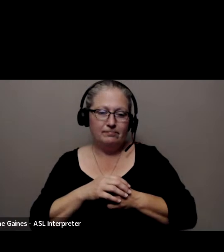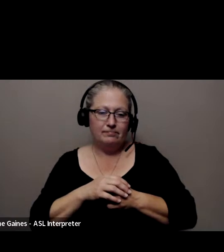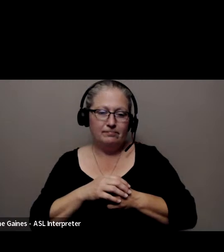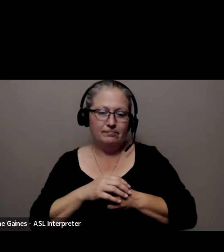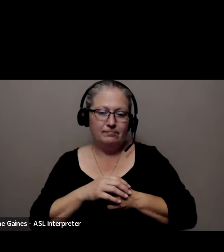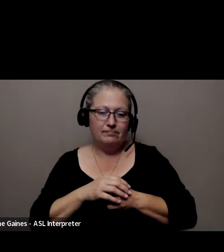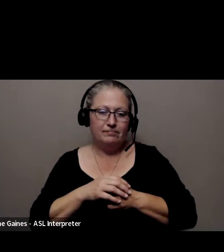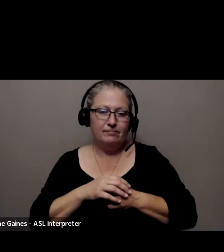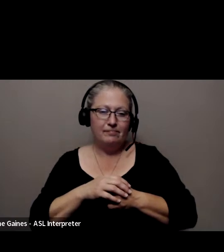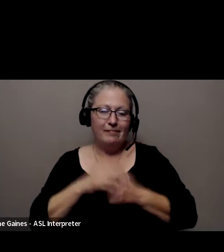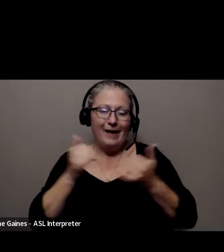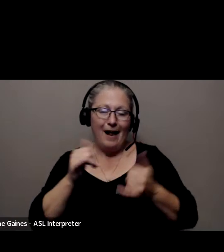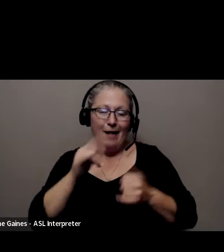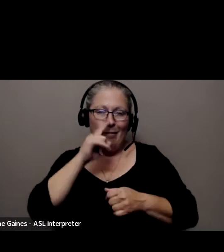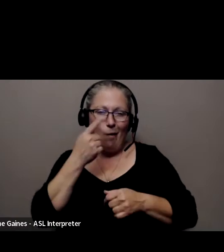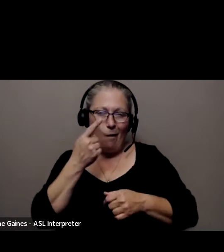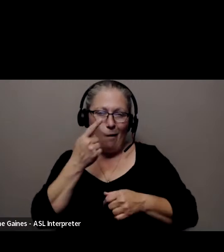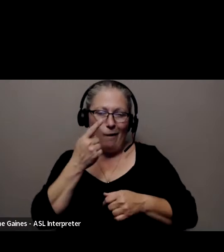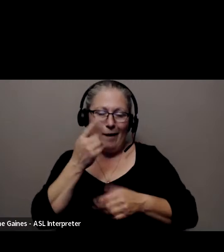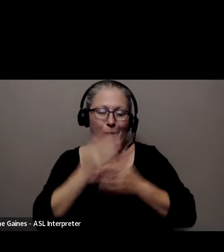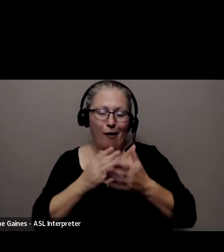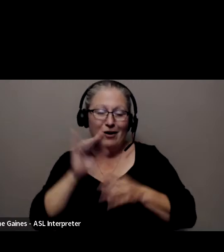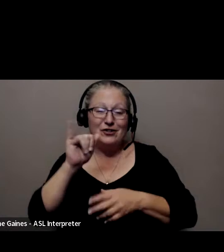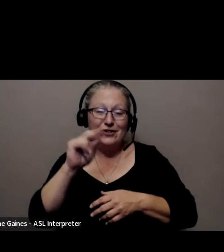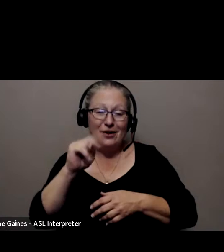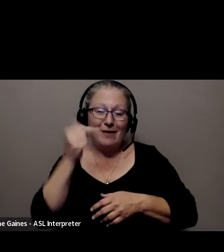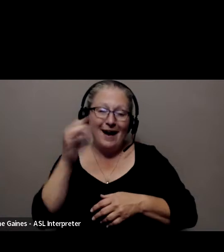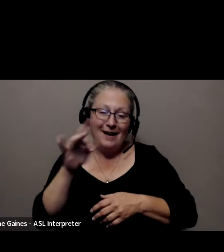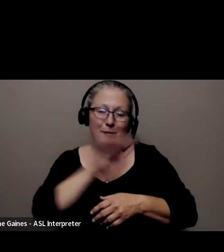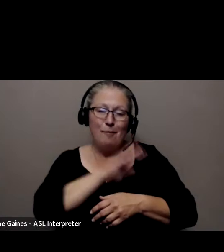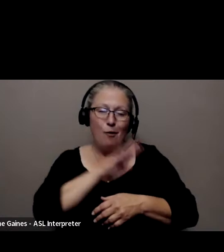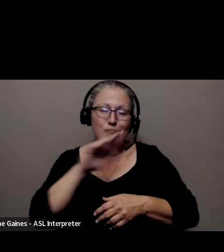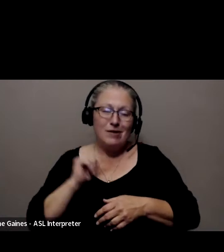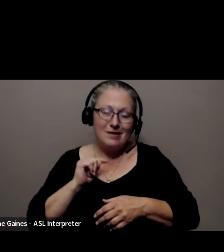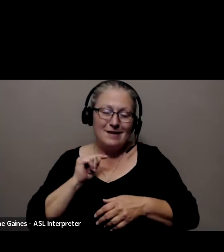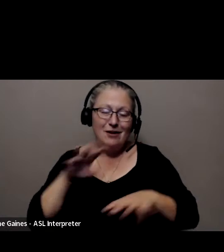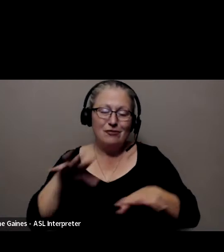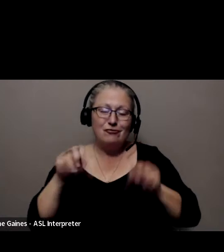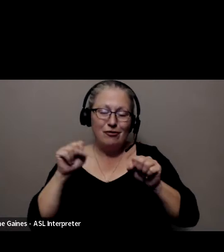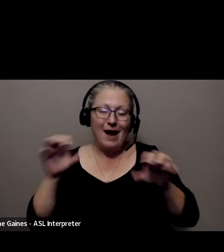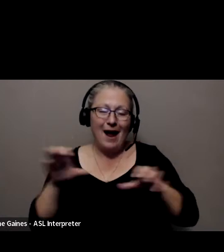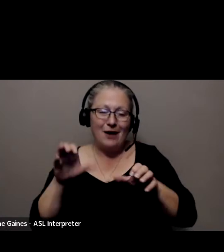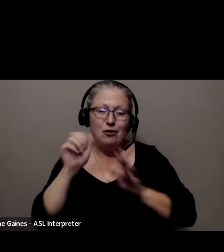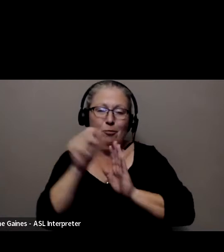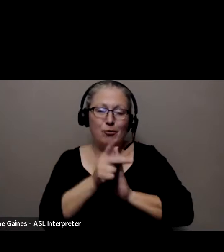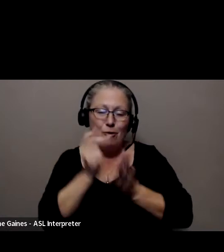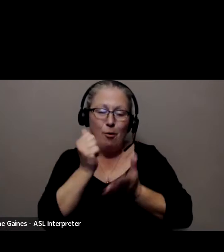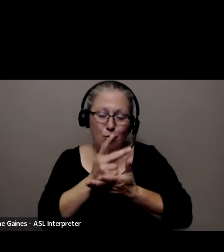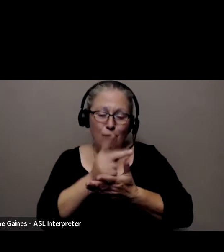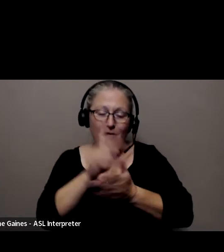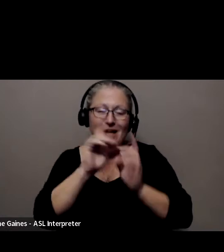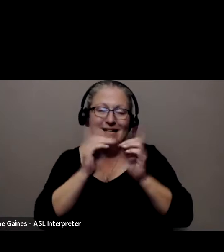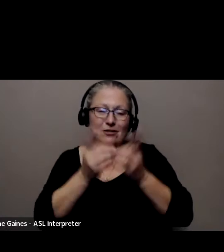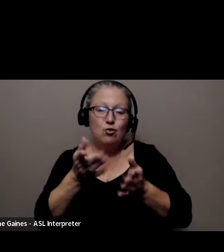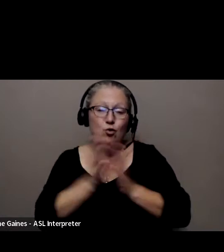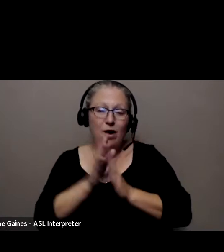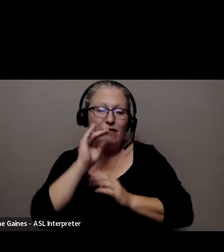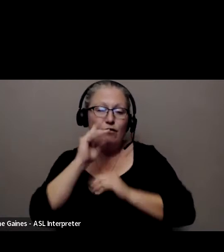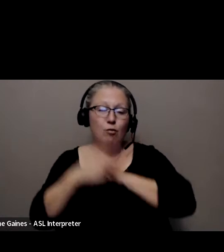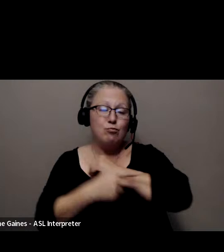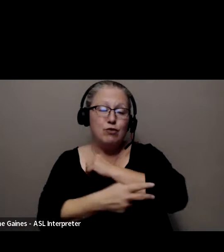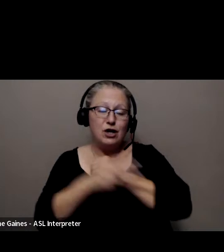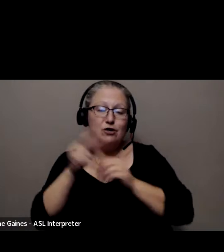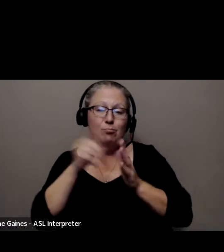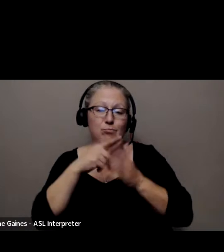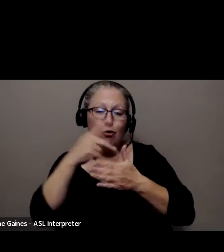So for the boring detail part, right? So on January 18th, the Board of Trustees took action and approved the district's request for the Bridge program to